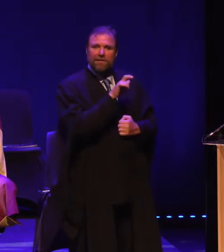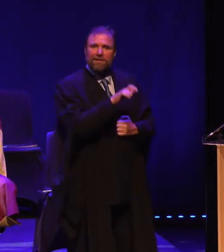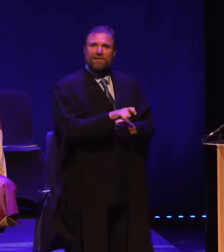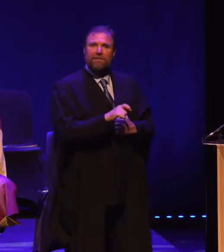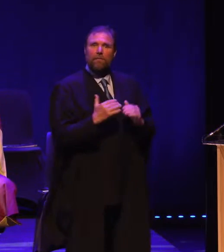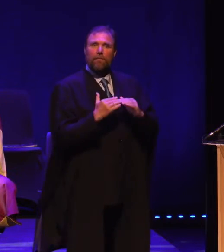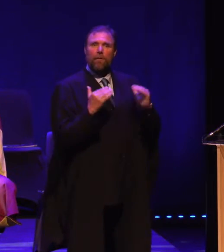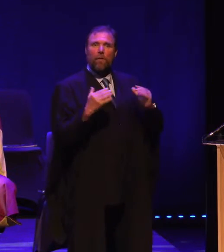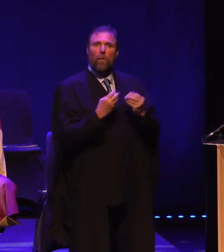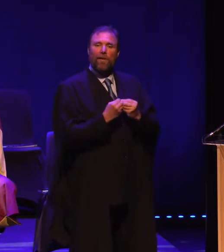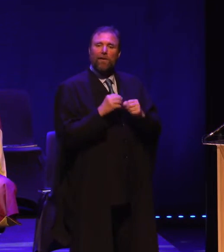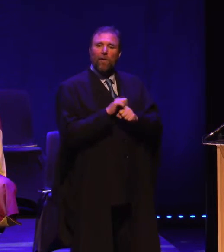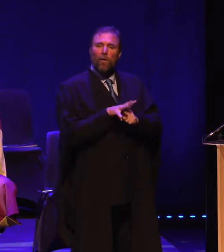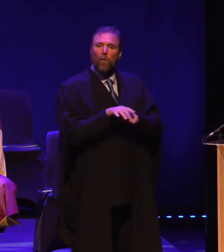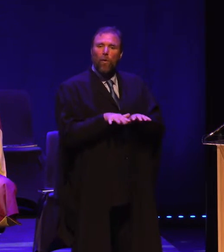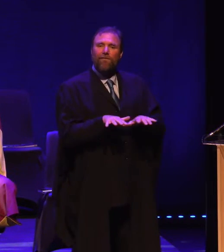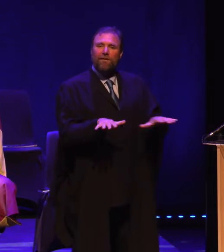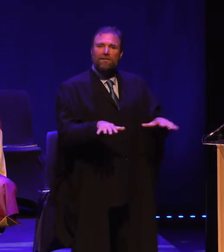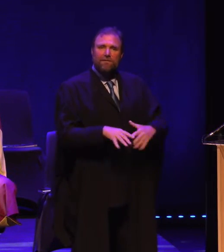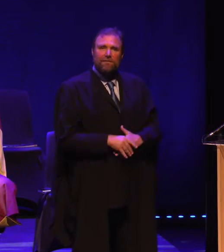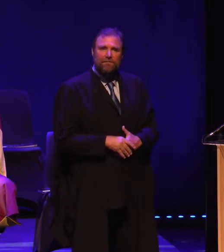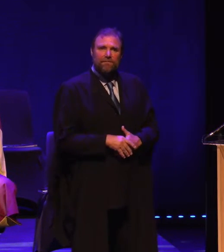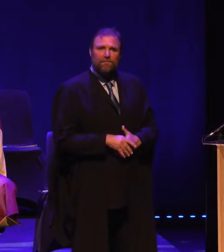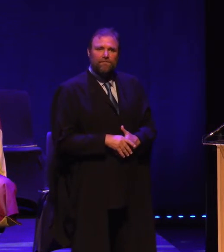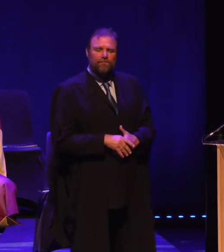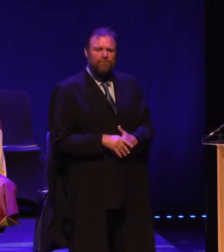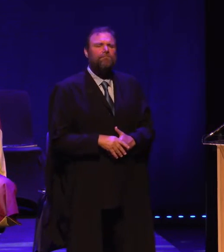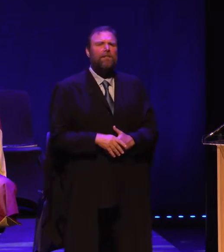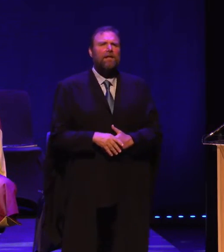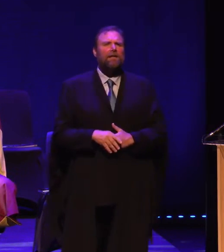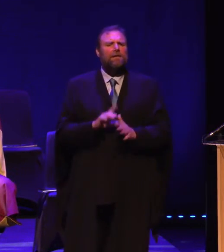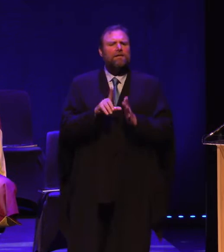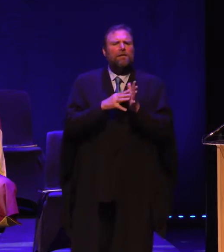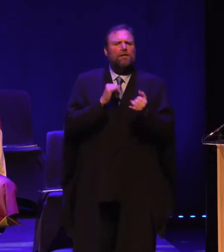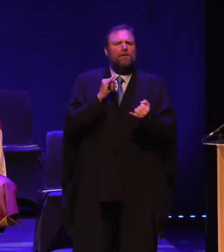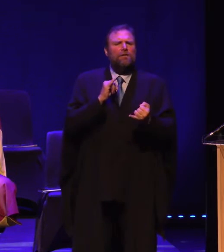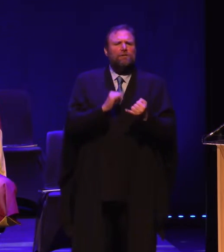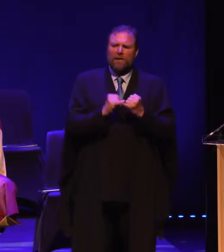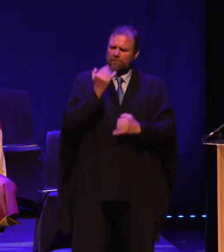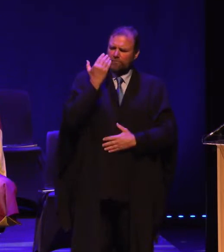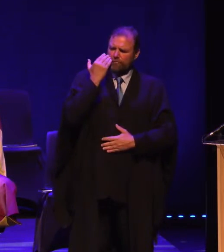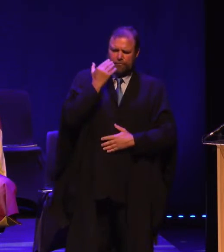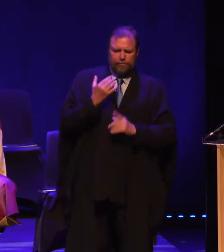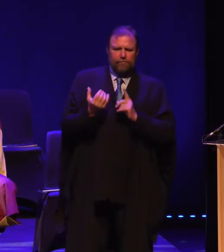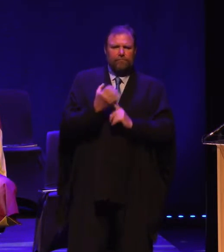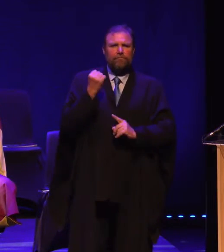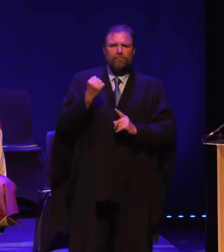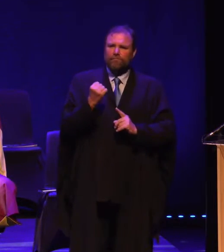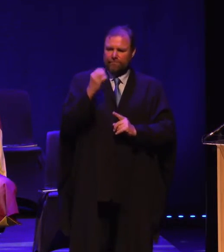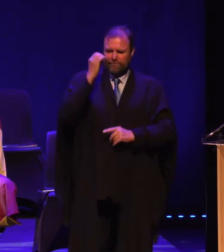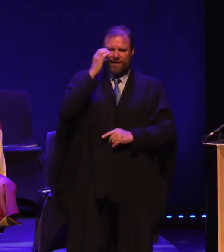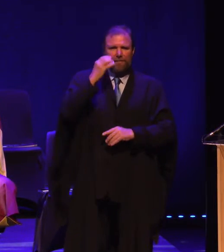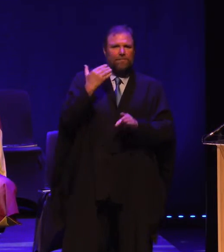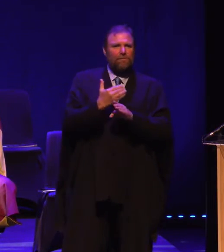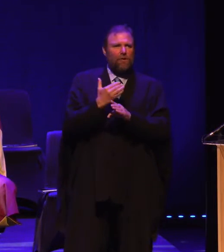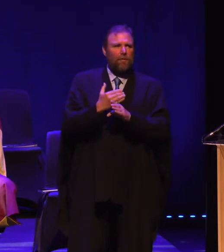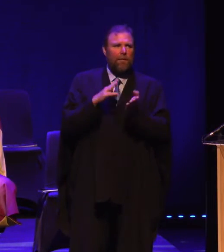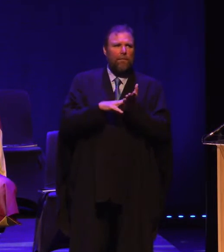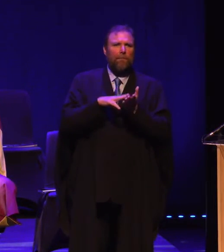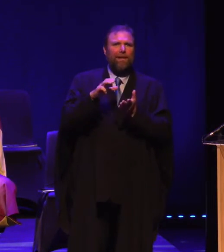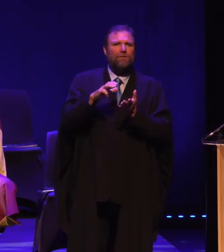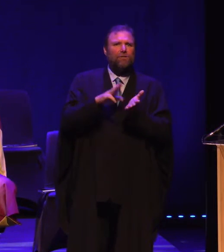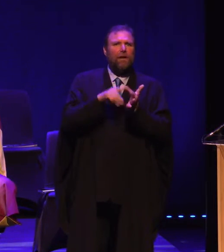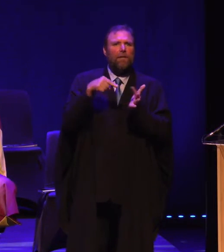coincided with the COVID-19 pandemic. James has recently secured an academic post at Manchester Metropolitan